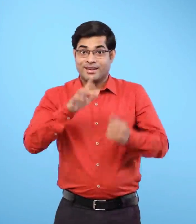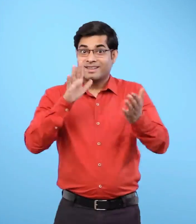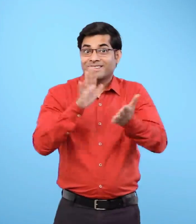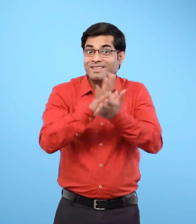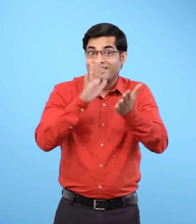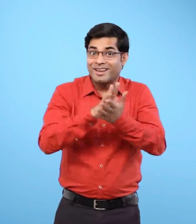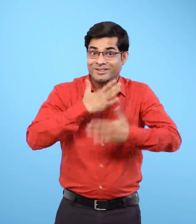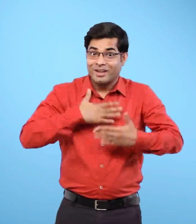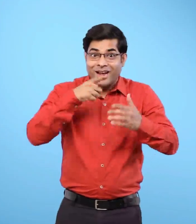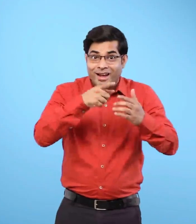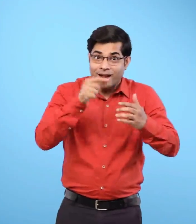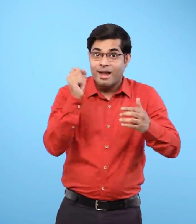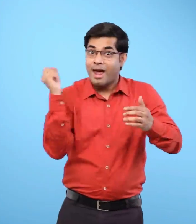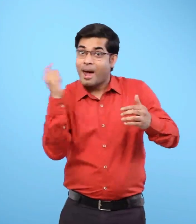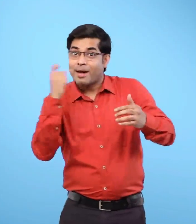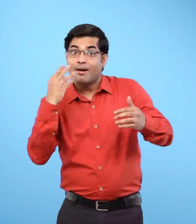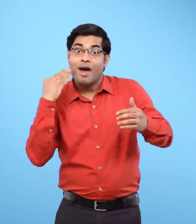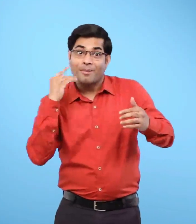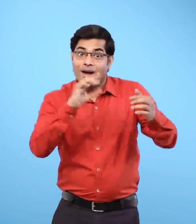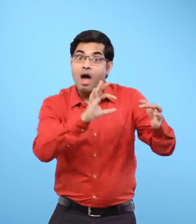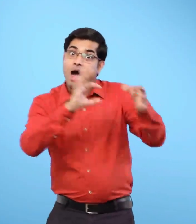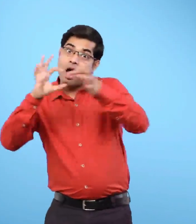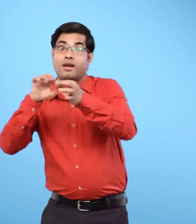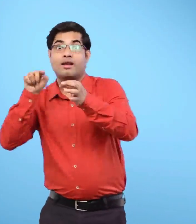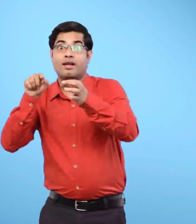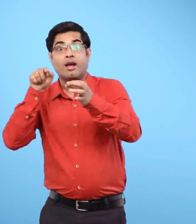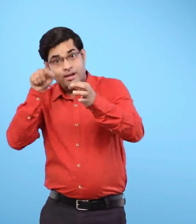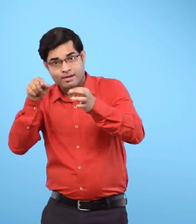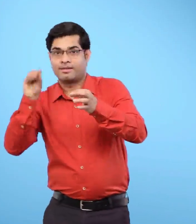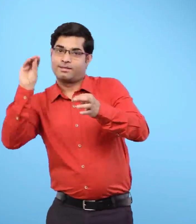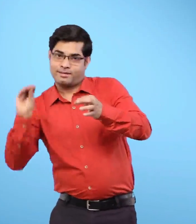Also, write the months in which these festivals come.